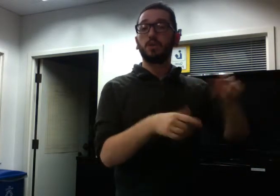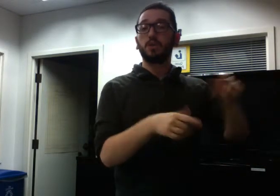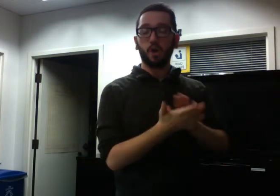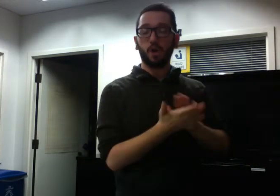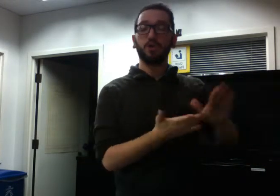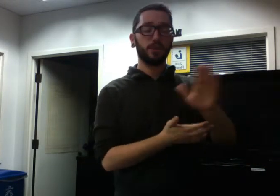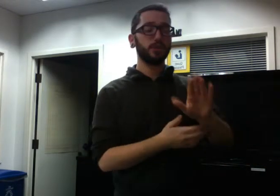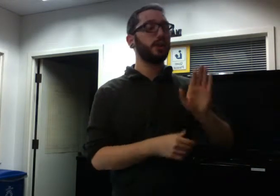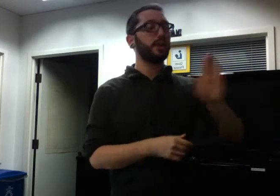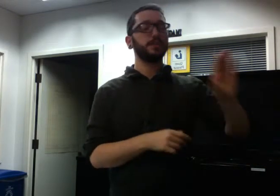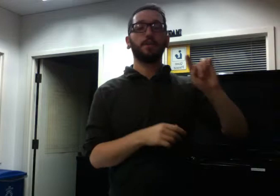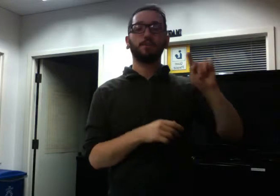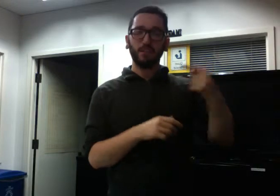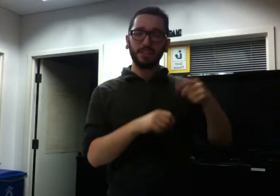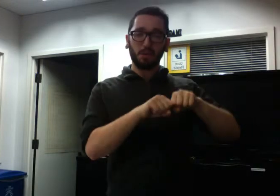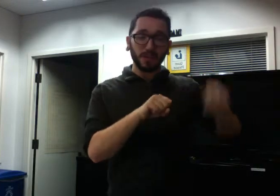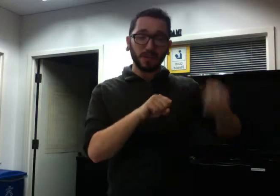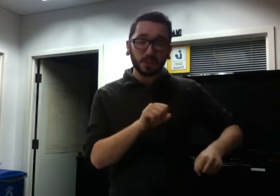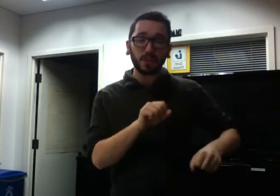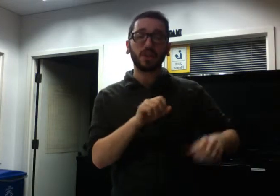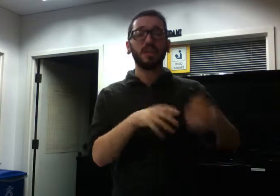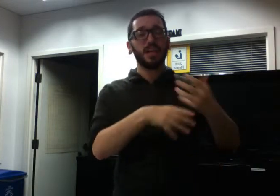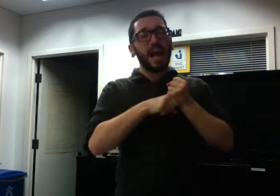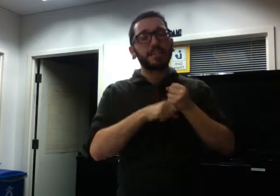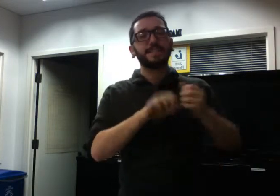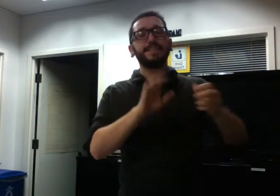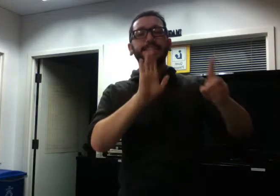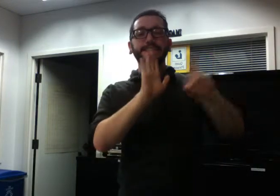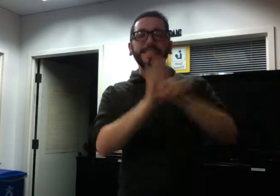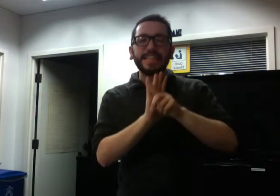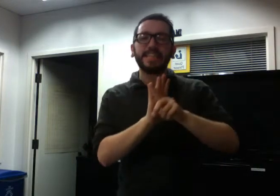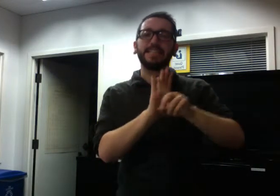first term he received D's and F's. His second term was no